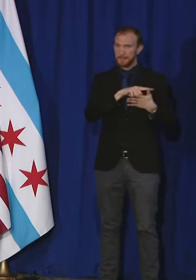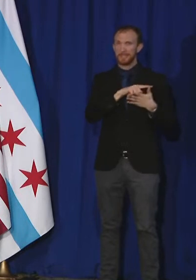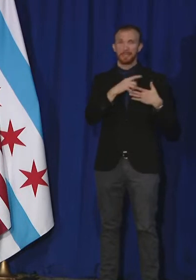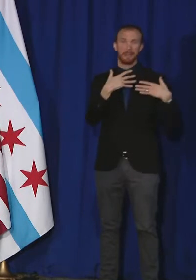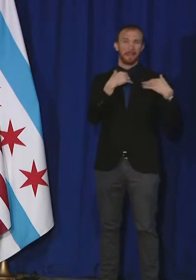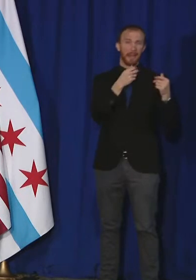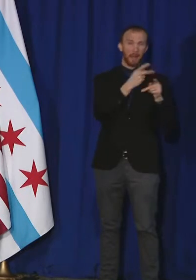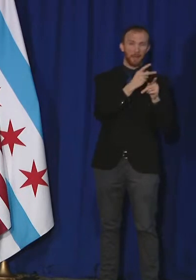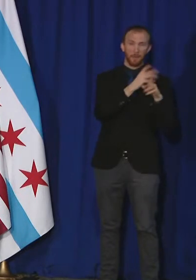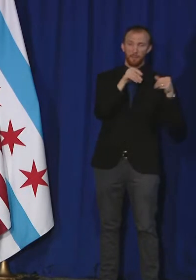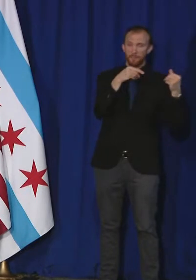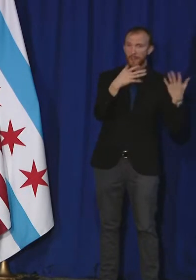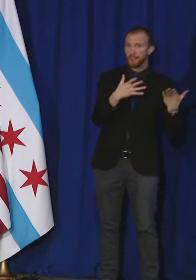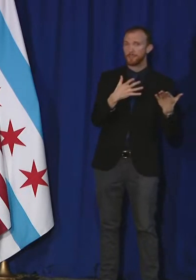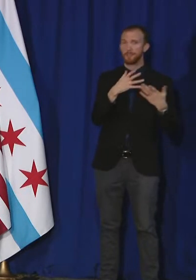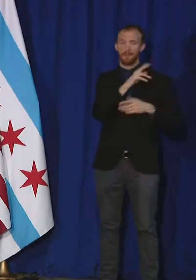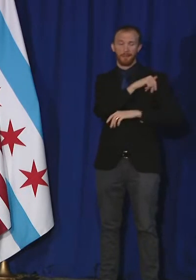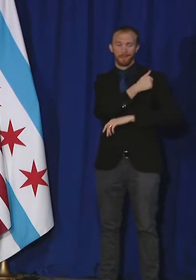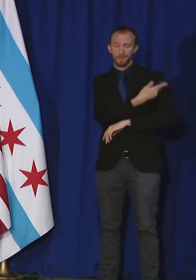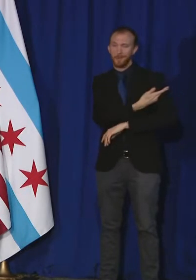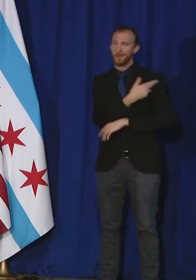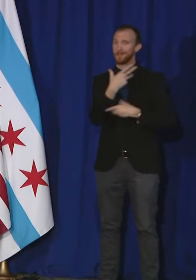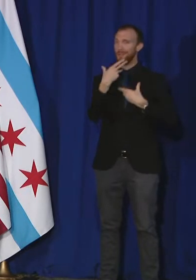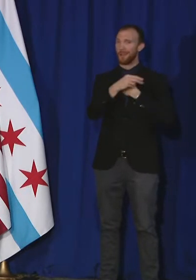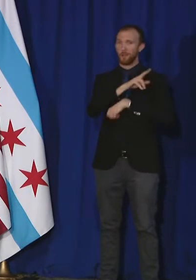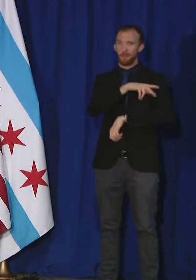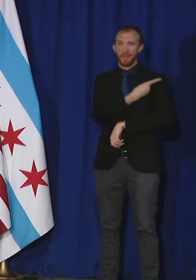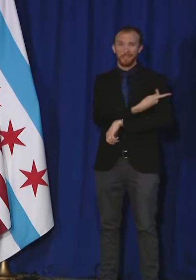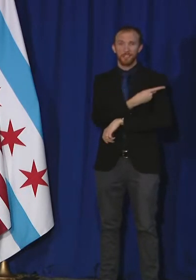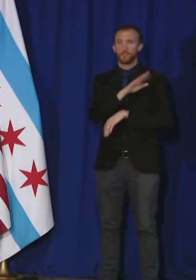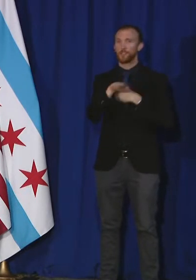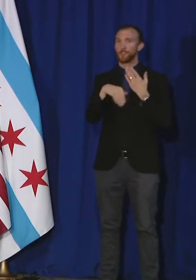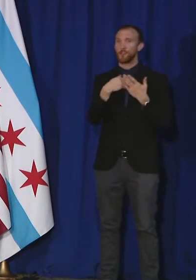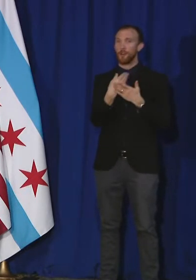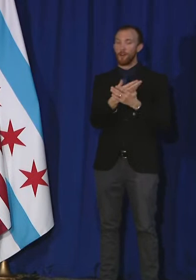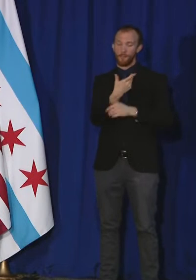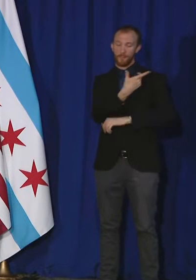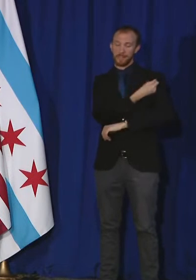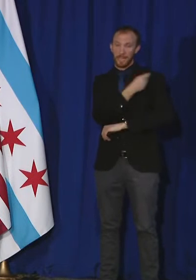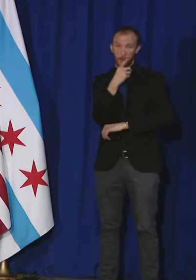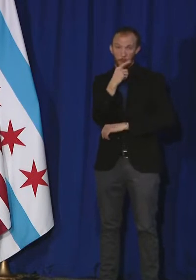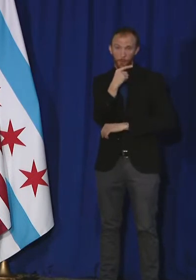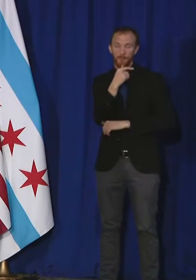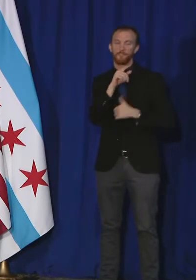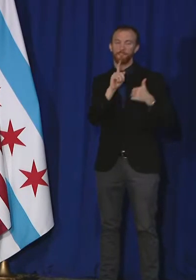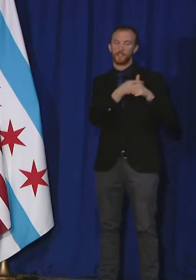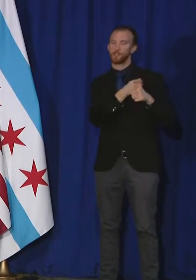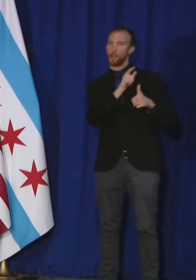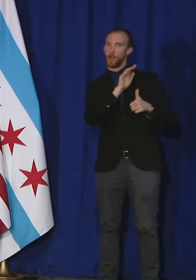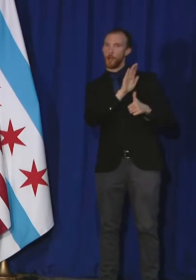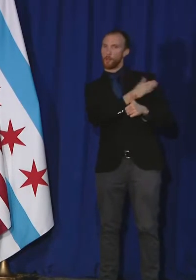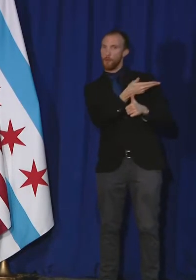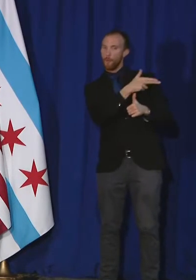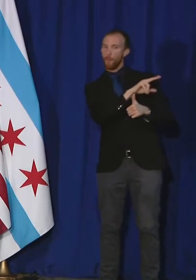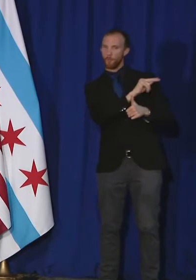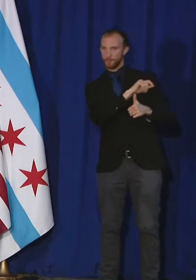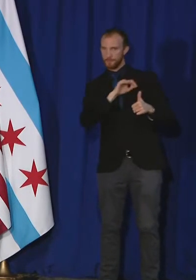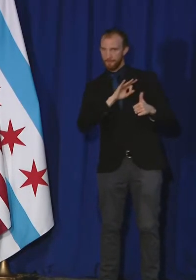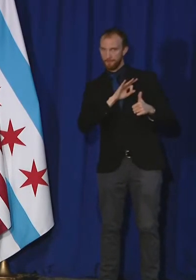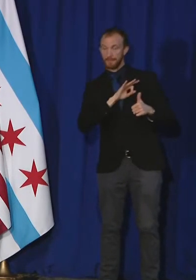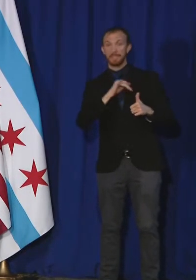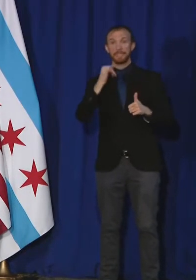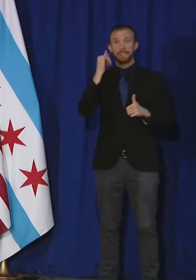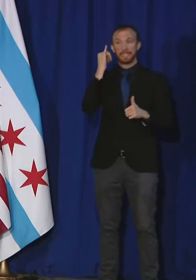outpatient providers, or pharmacies, are currently vaccinating first and foremost their own staff. If there are